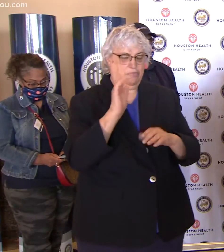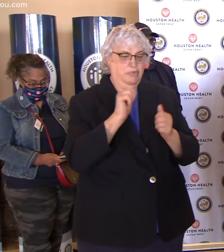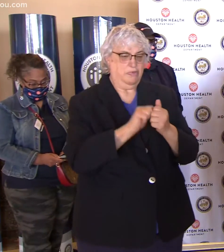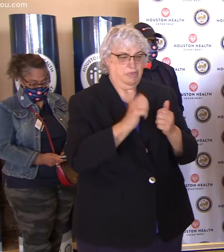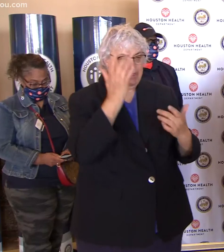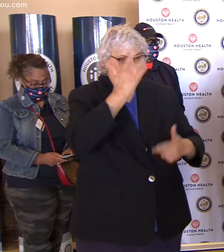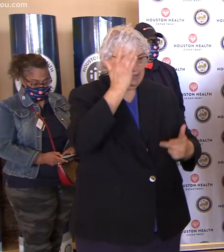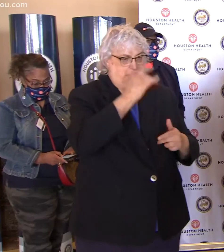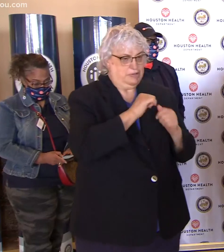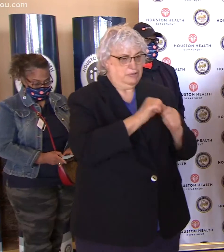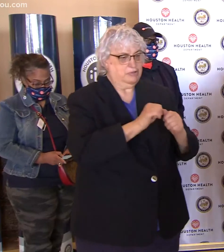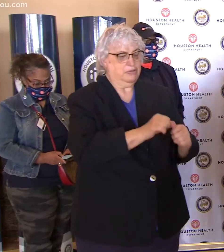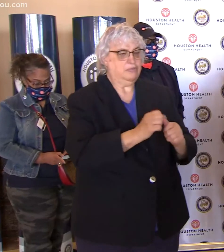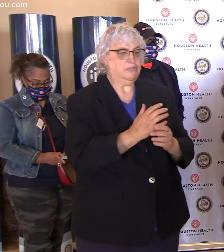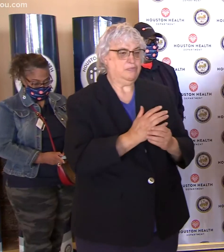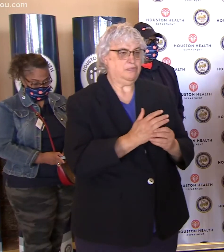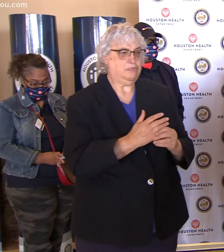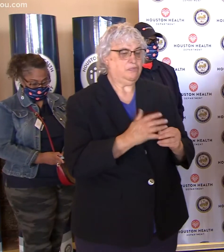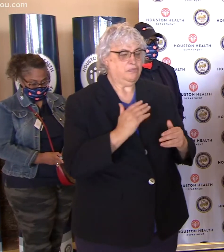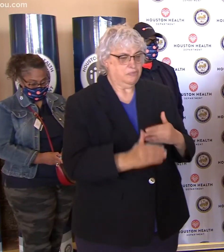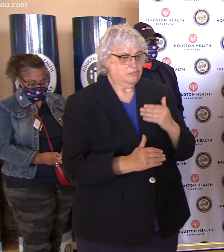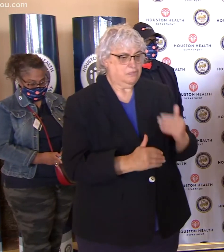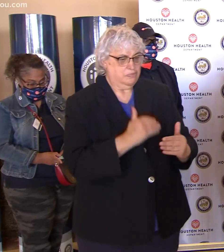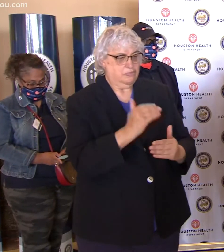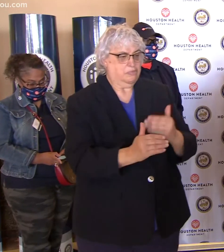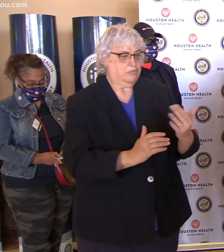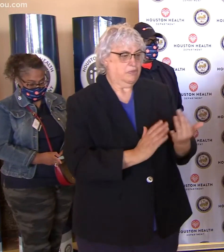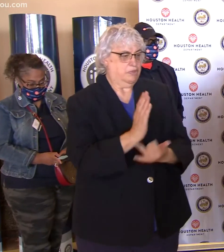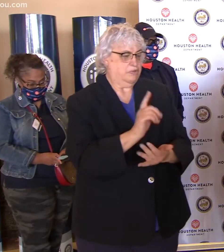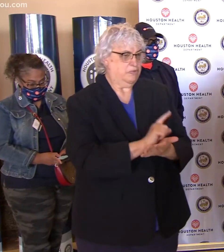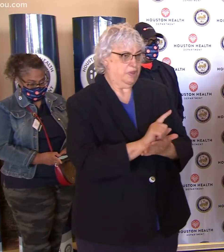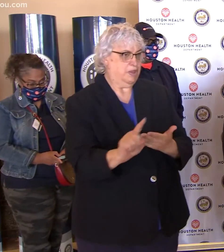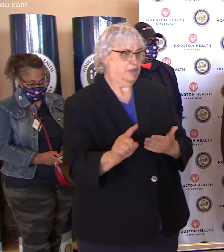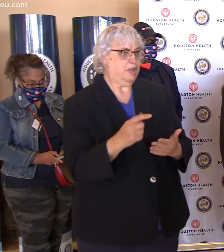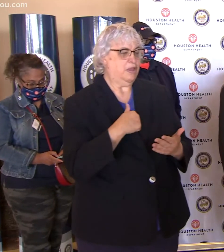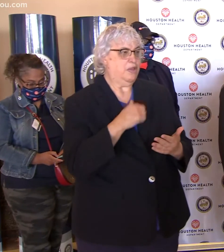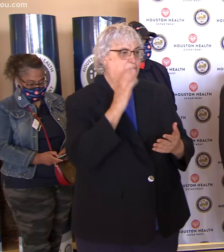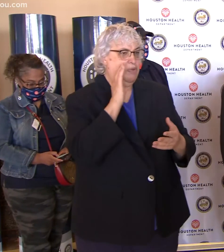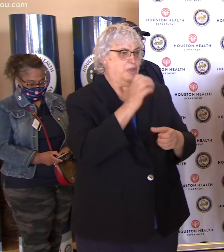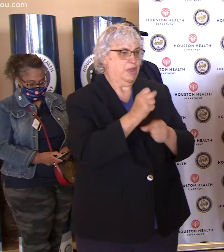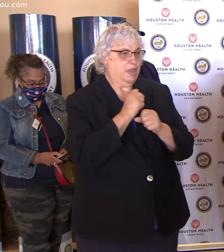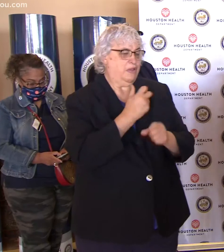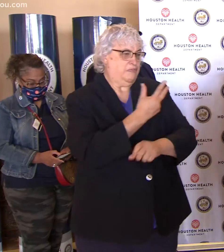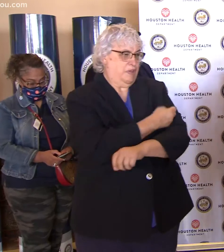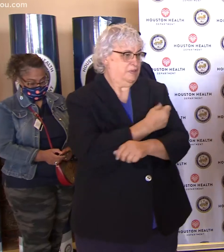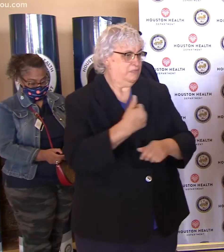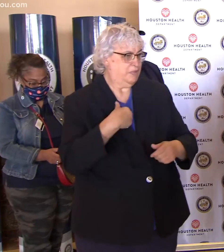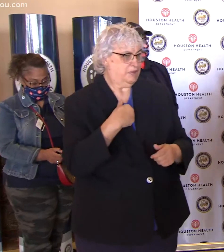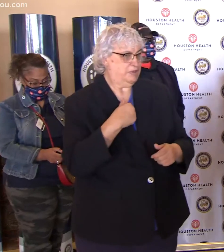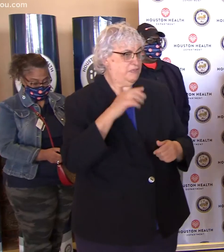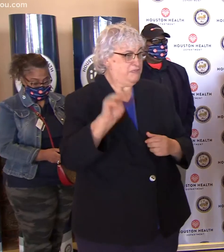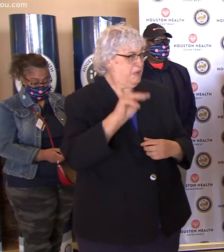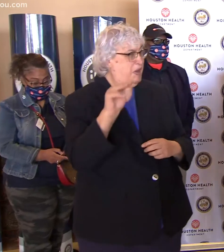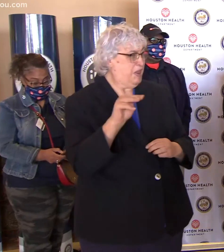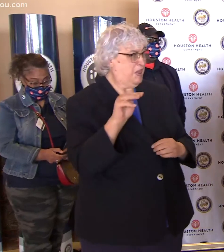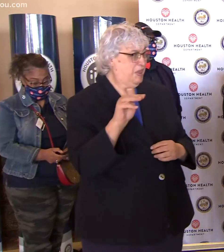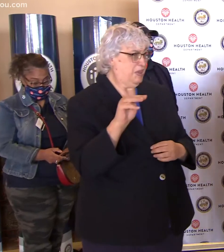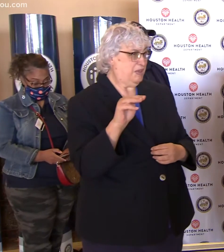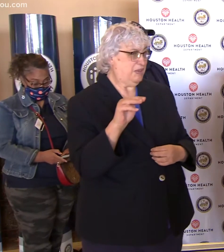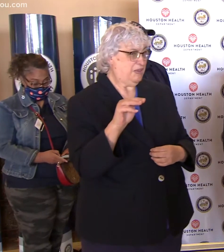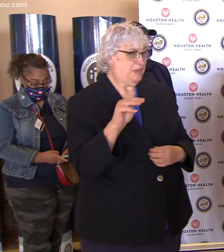health condition. And then we will move forward through the week. I will be getting the vaccine myself on Monday